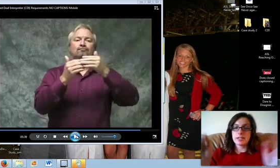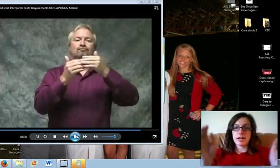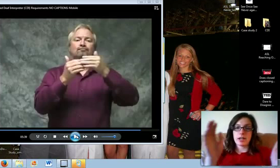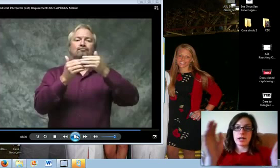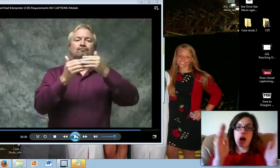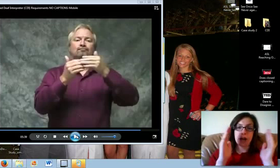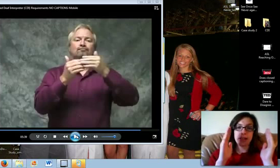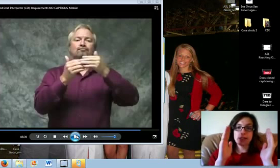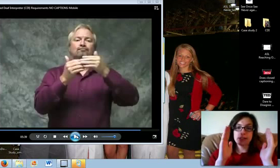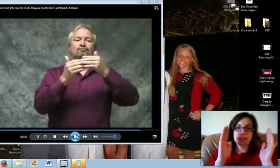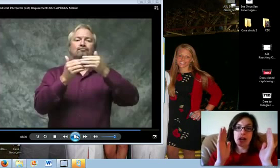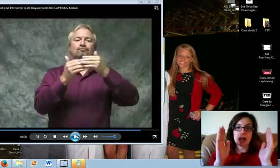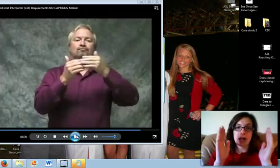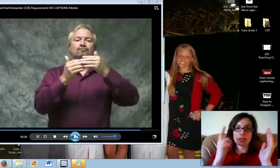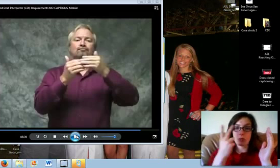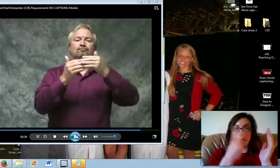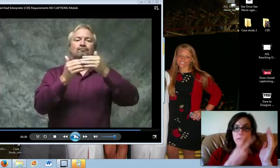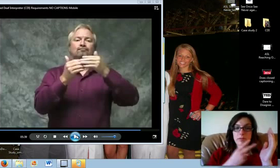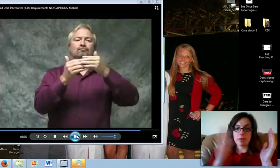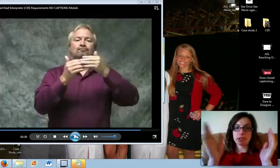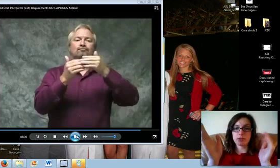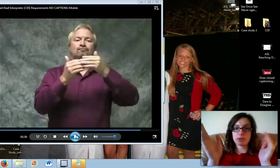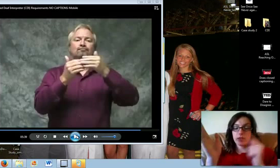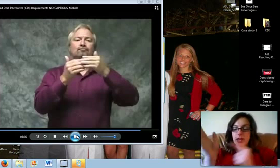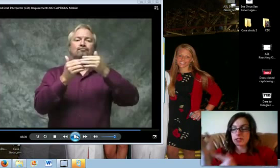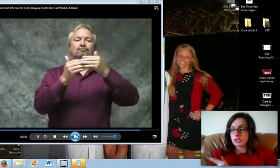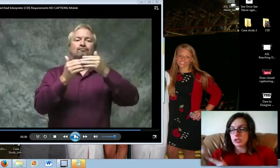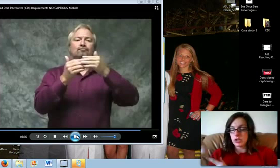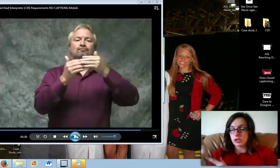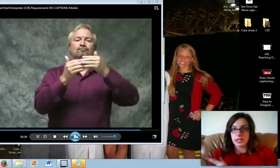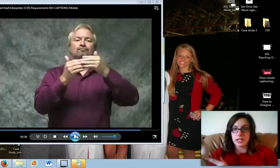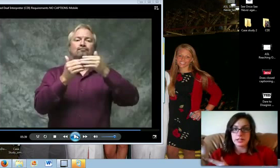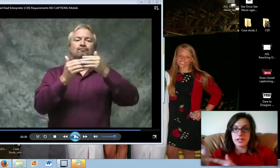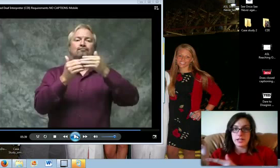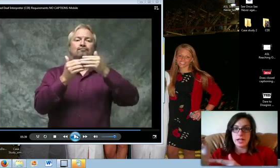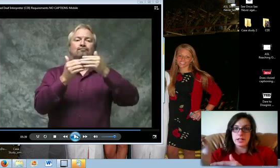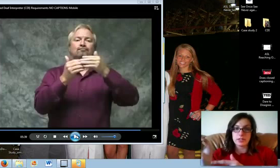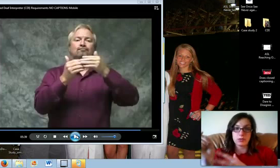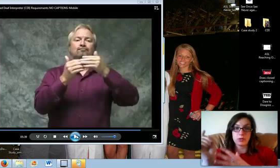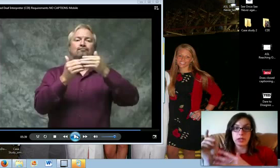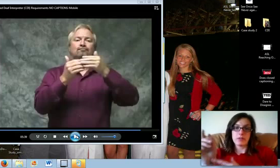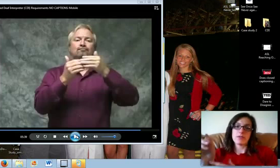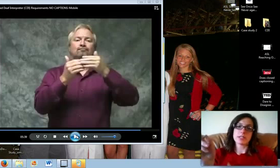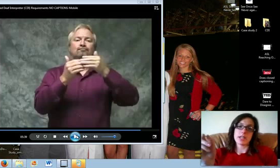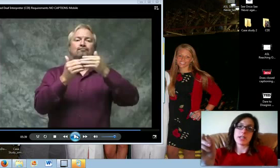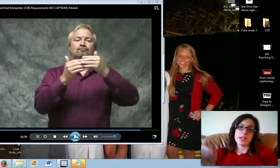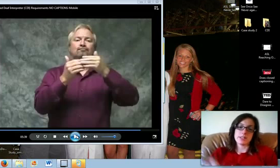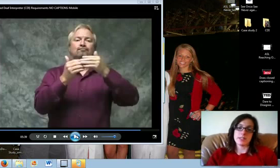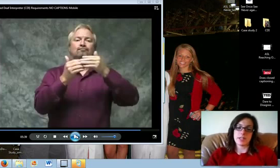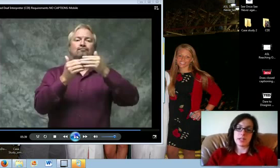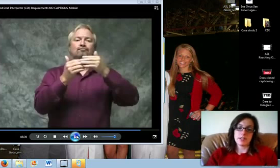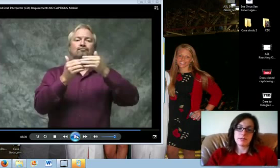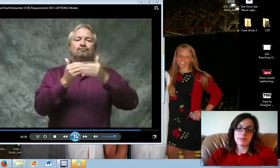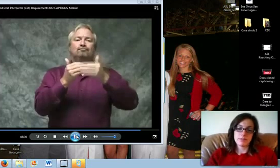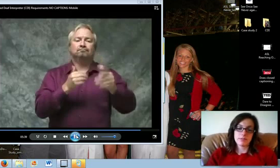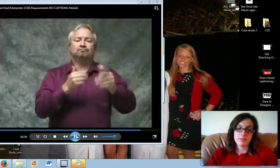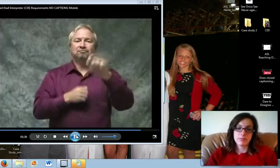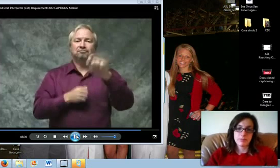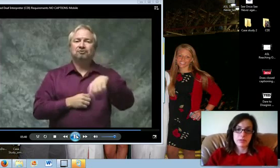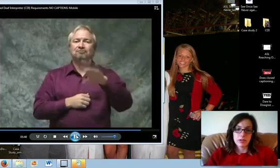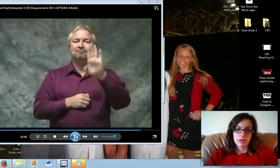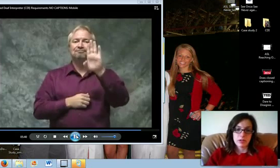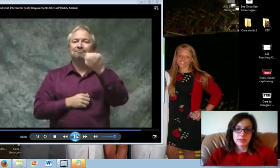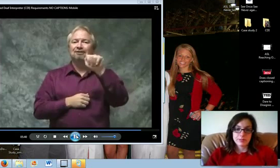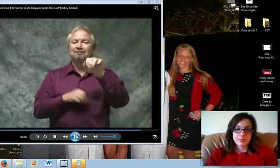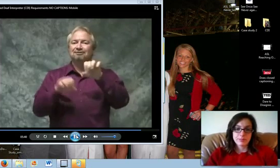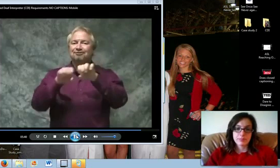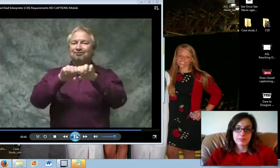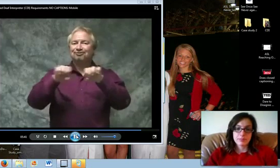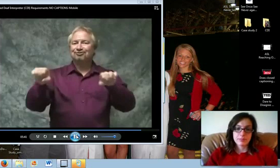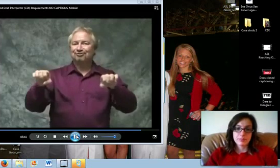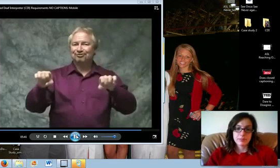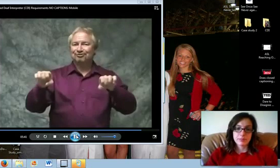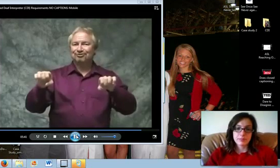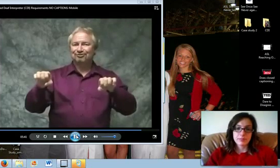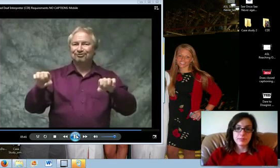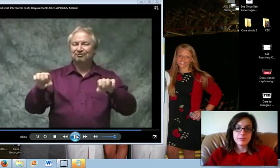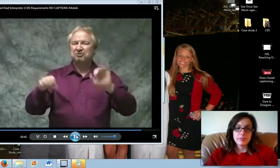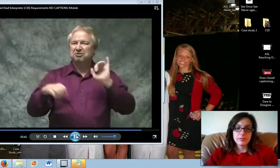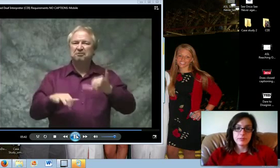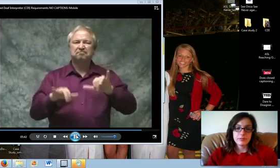the audience's eyes away from his face and to look at his hand to really emphasize the date.